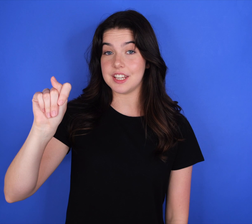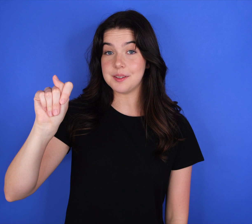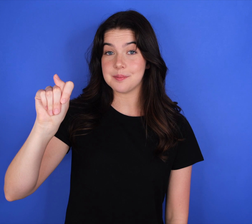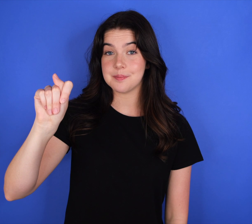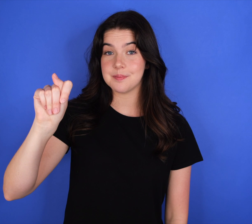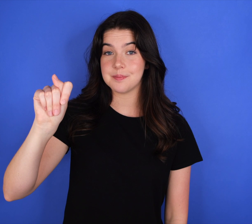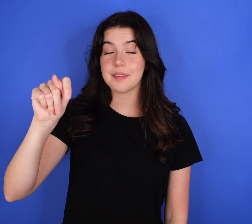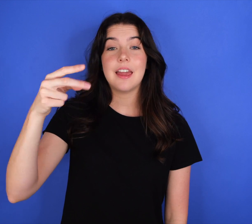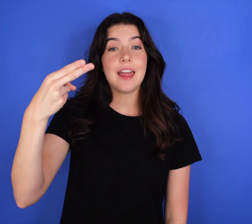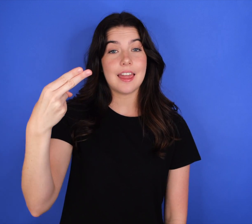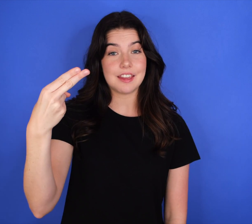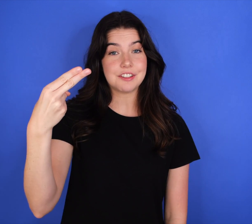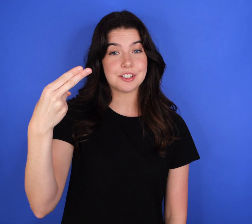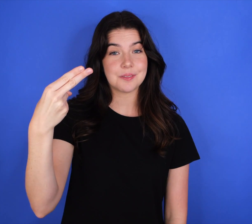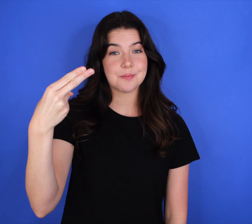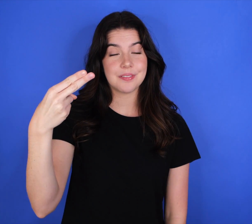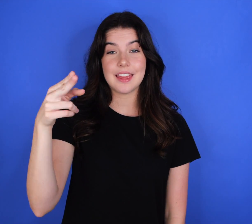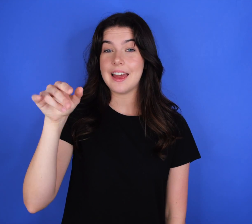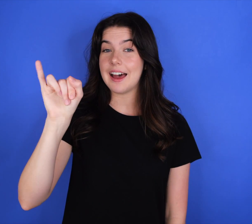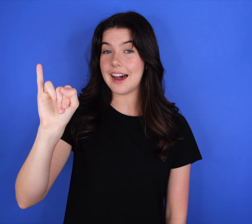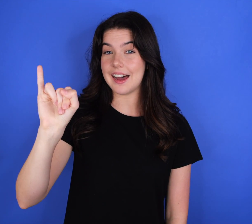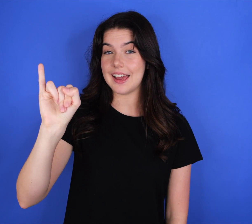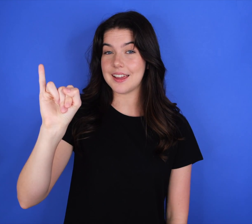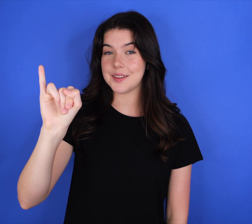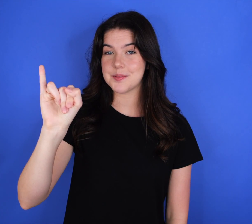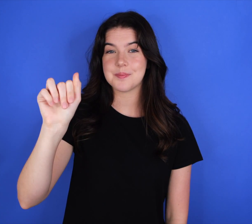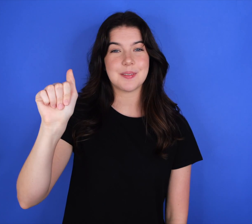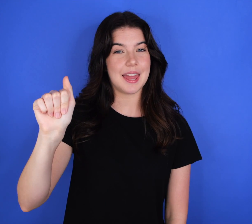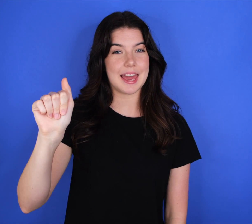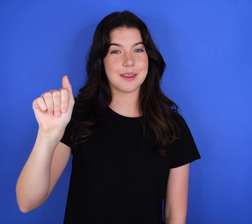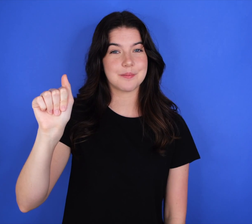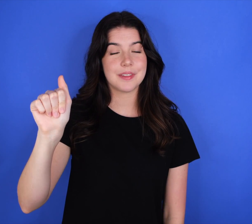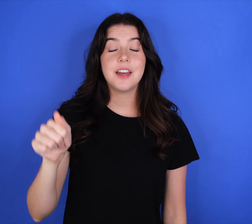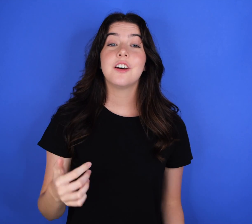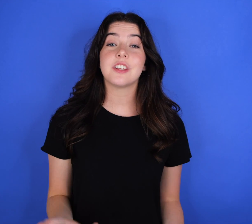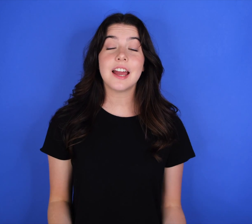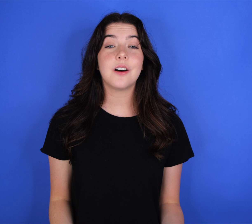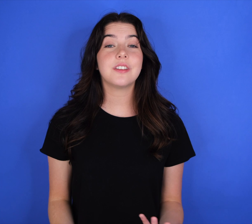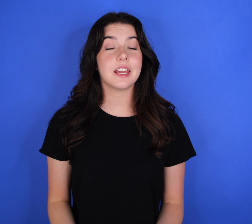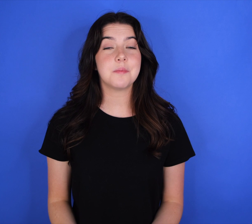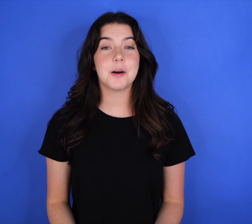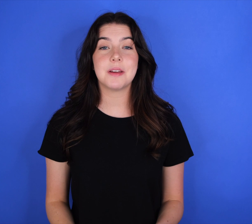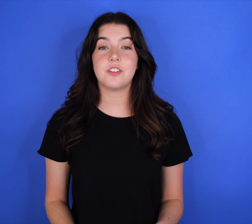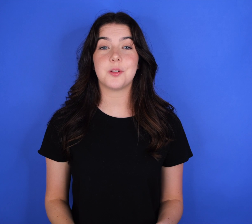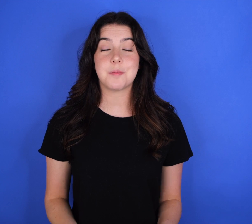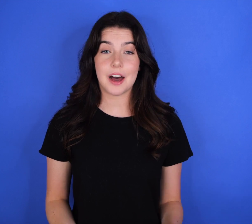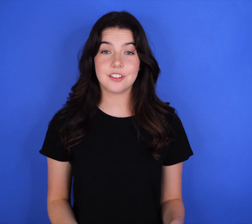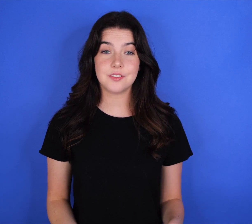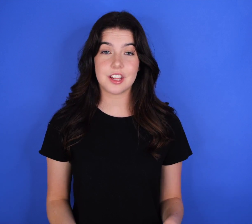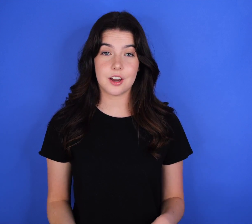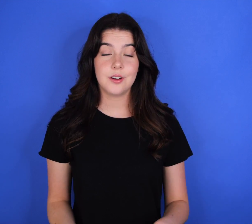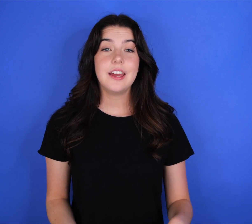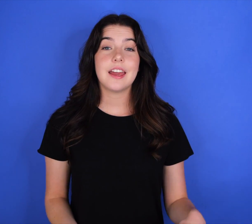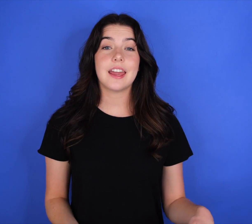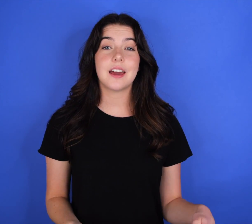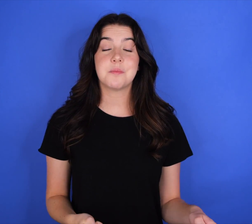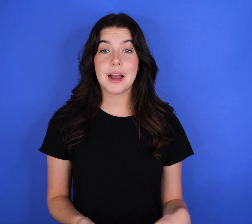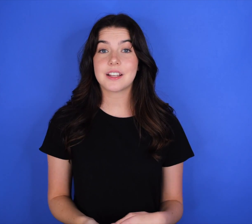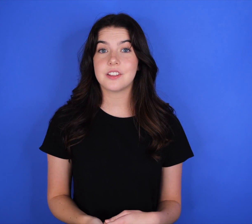T, H, I, A. So now take a moment to pause the video and practice